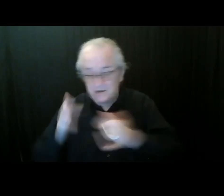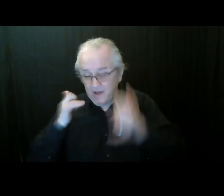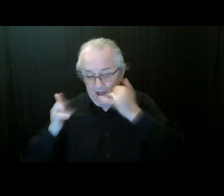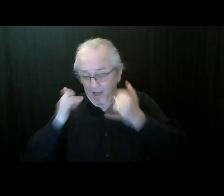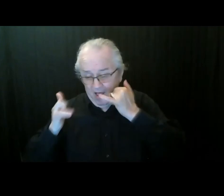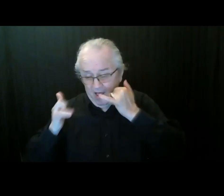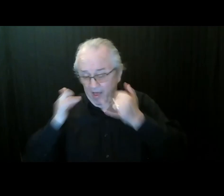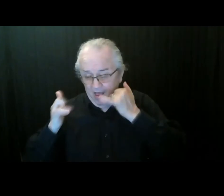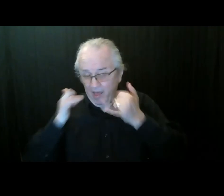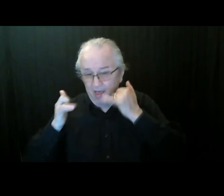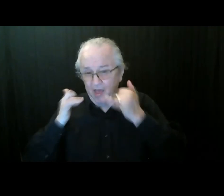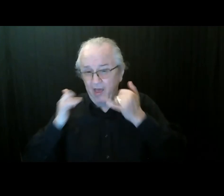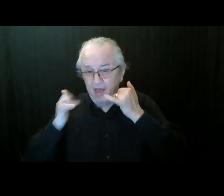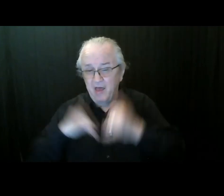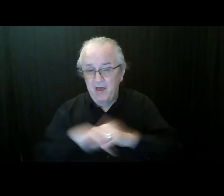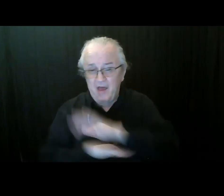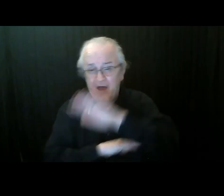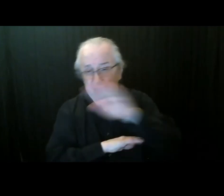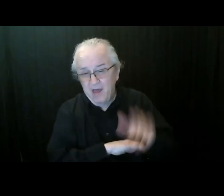calls morning, noon, and night.